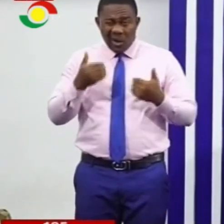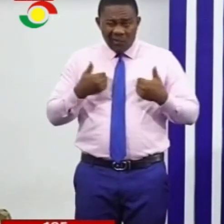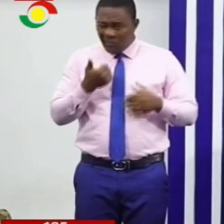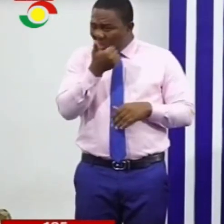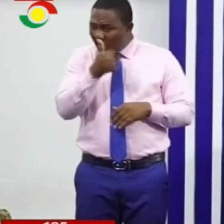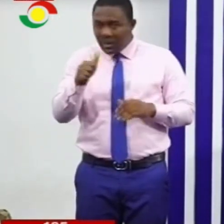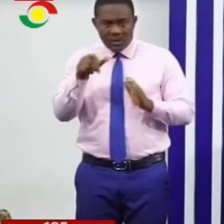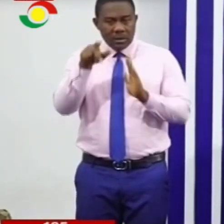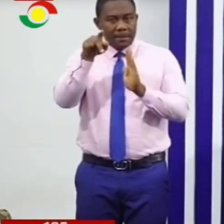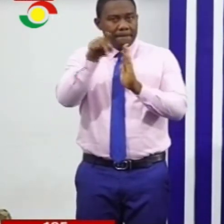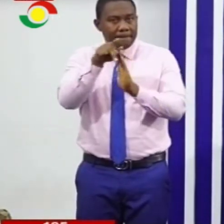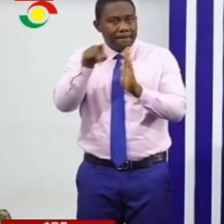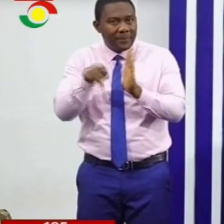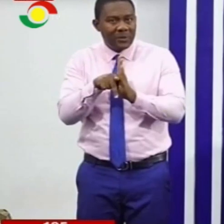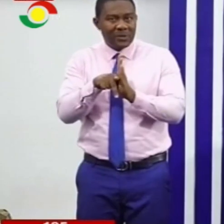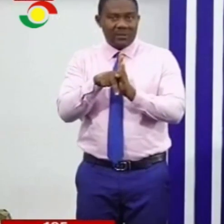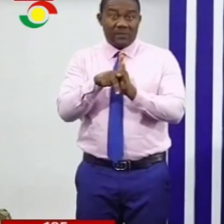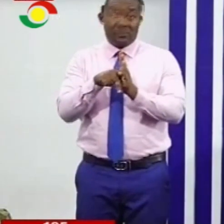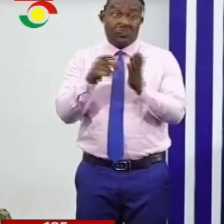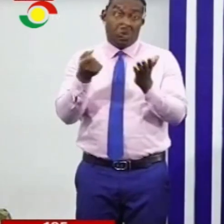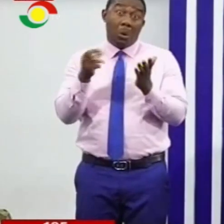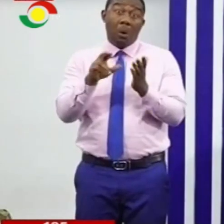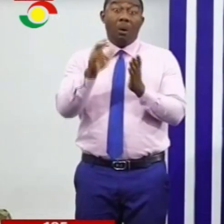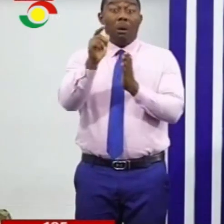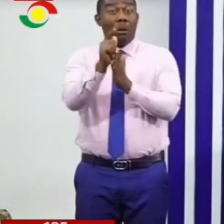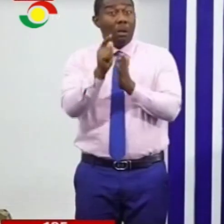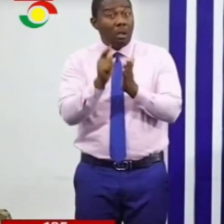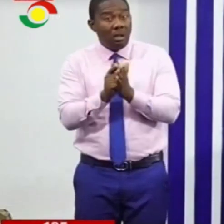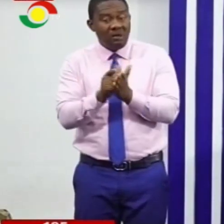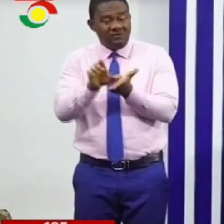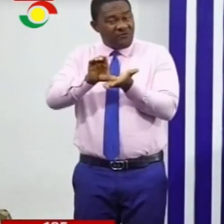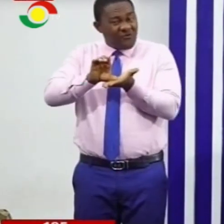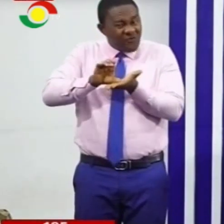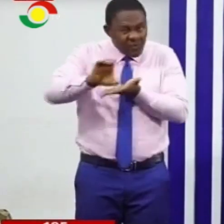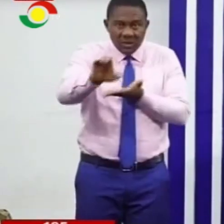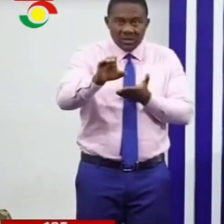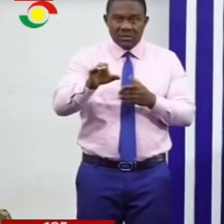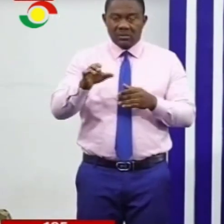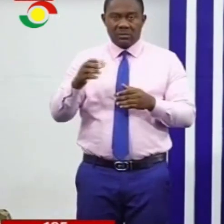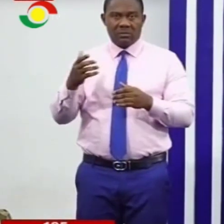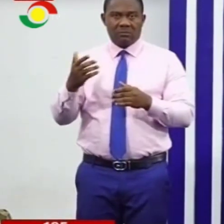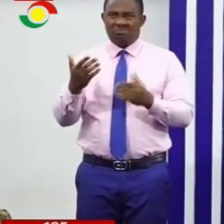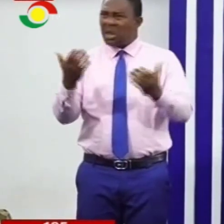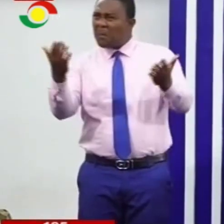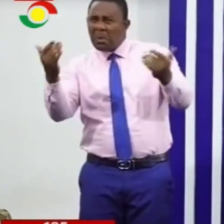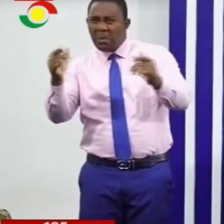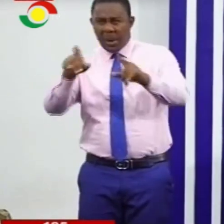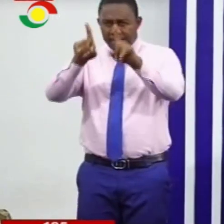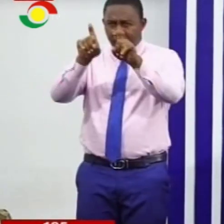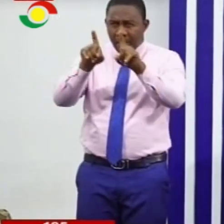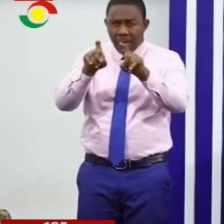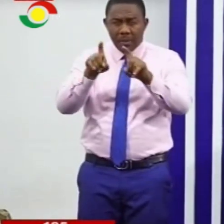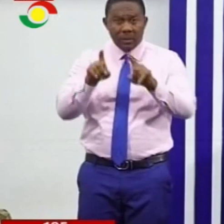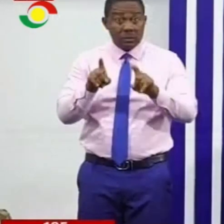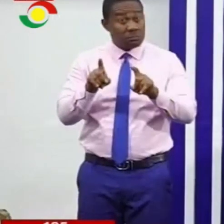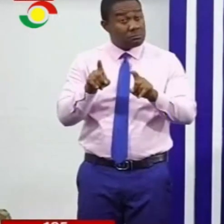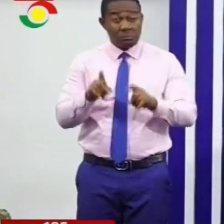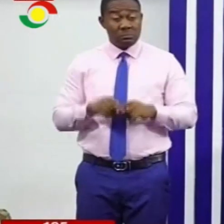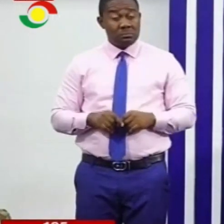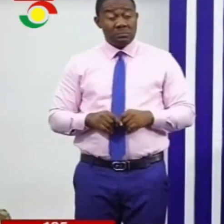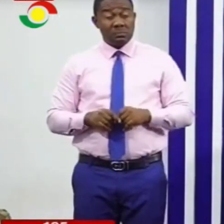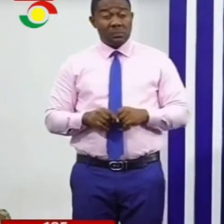yet for compulsory mass testing that people